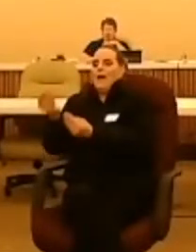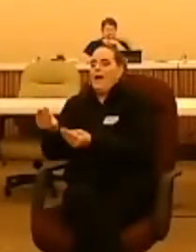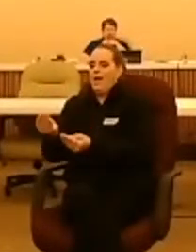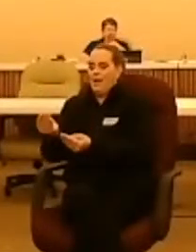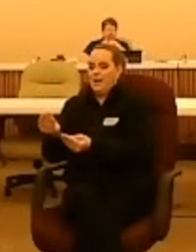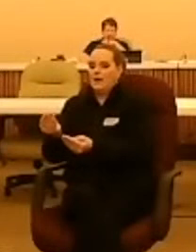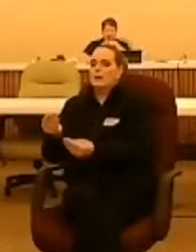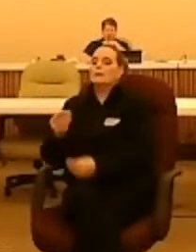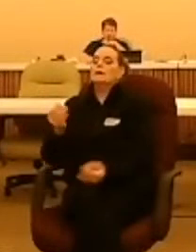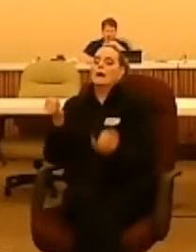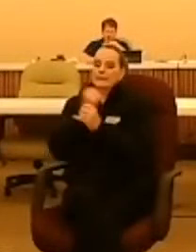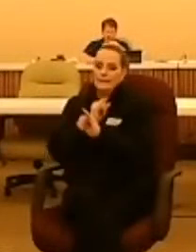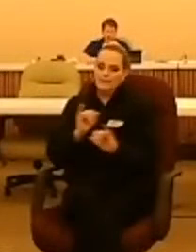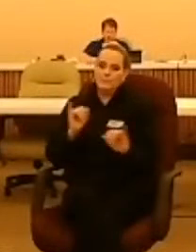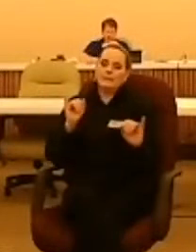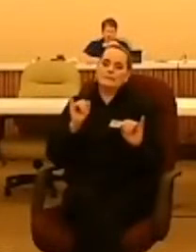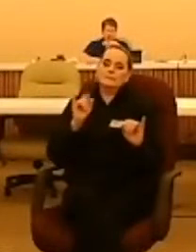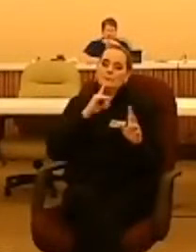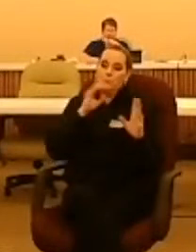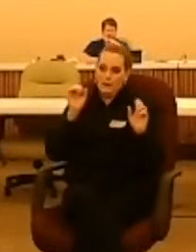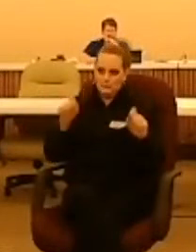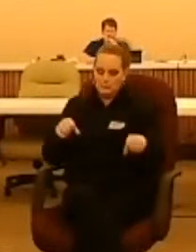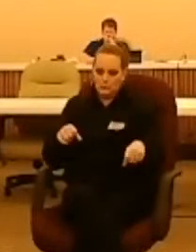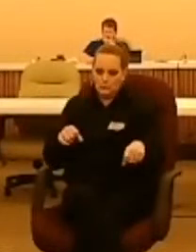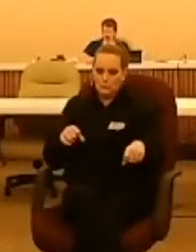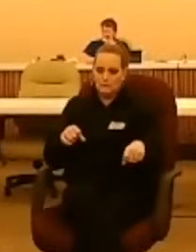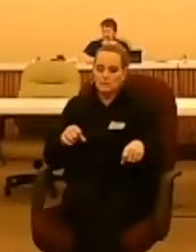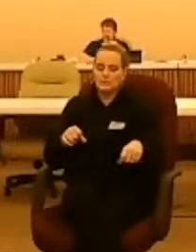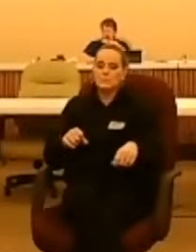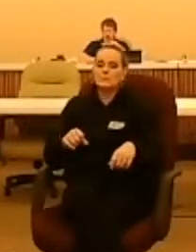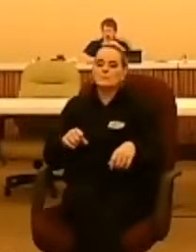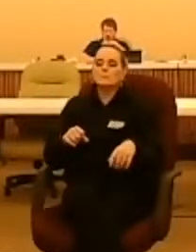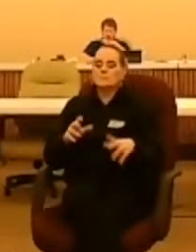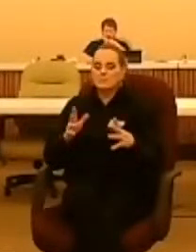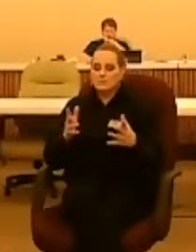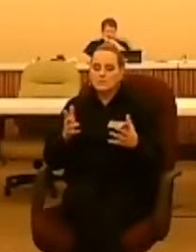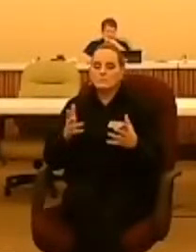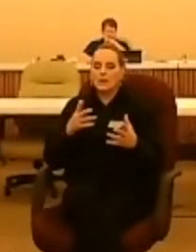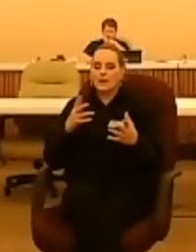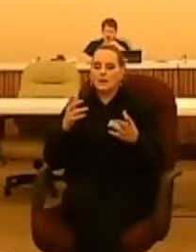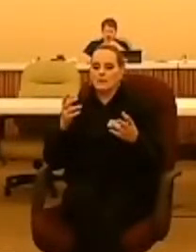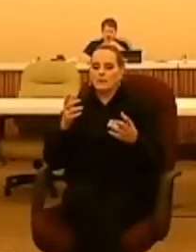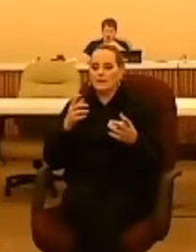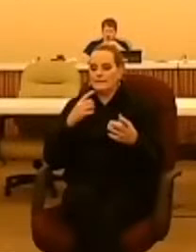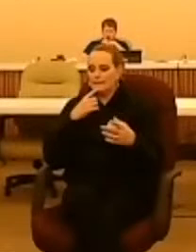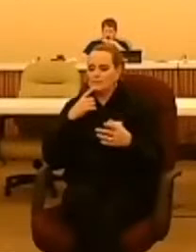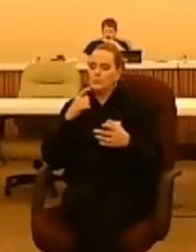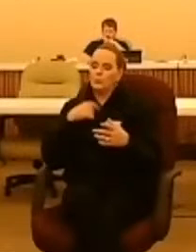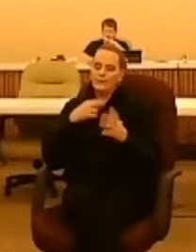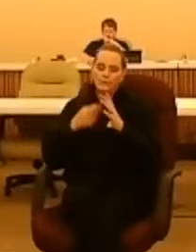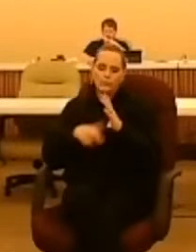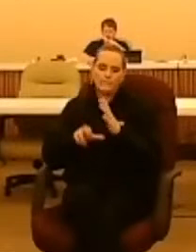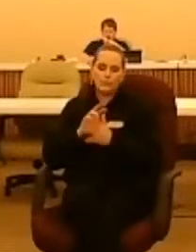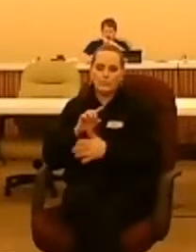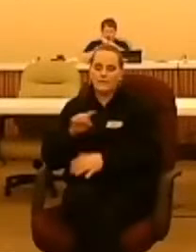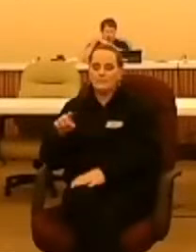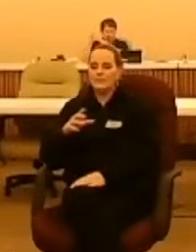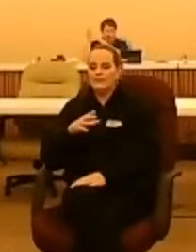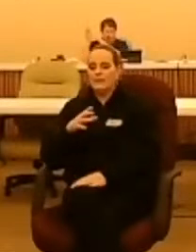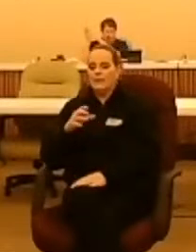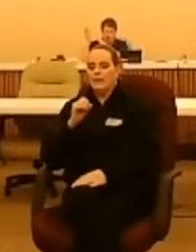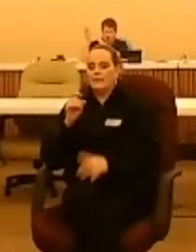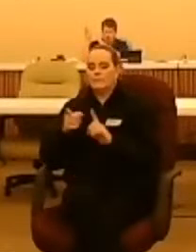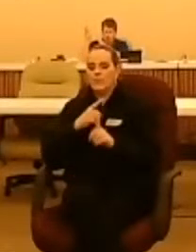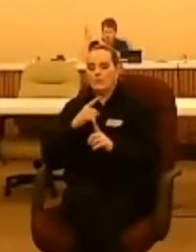as independent as it can be, an independent source saying, we looked into this, and based off of